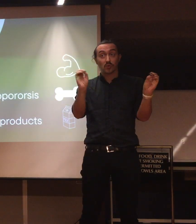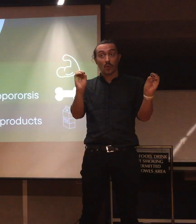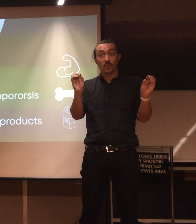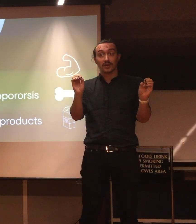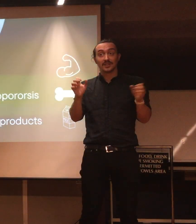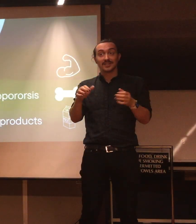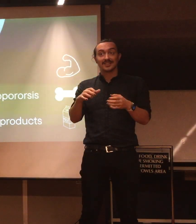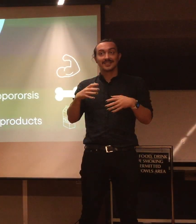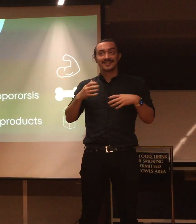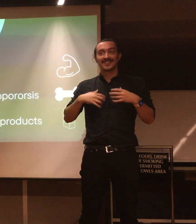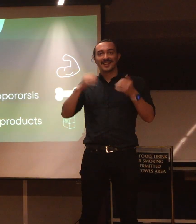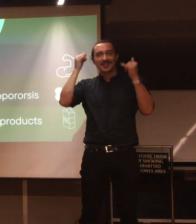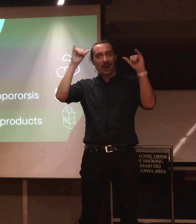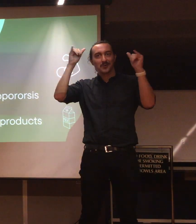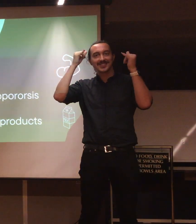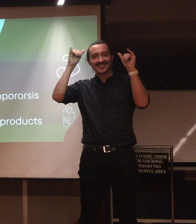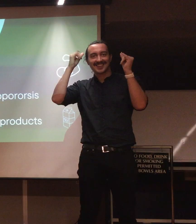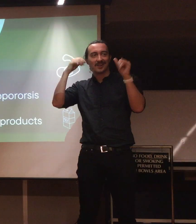I think, yeah.